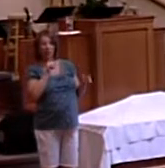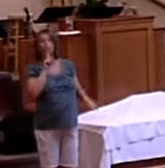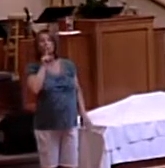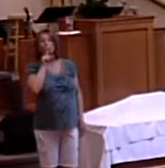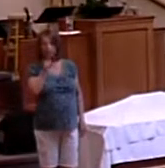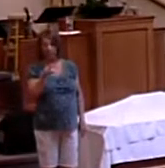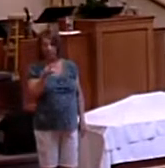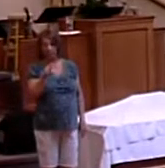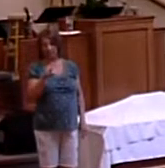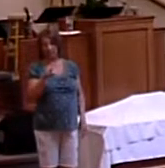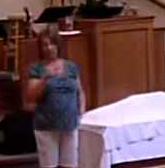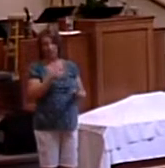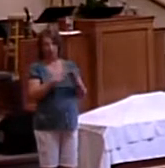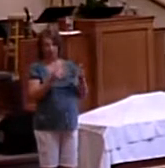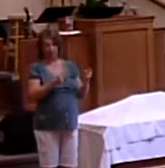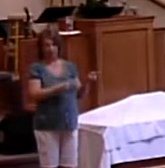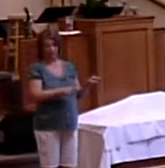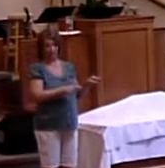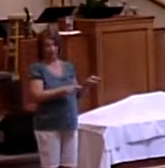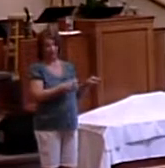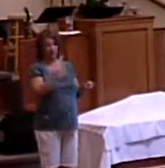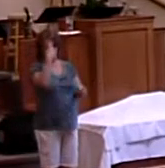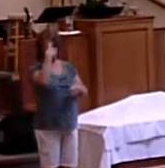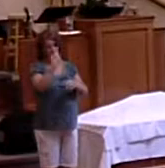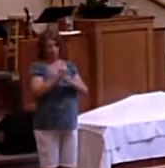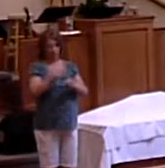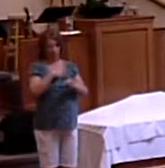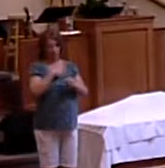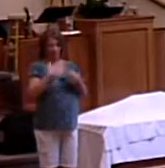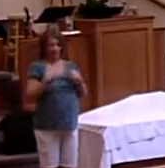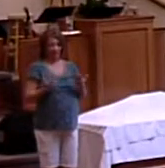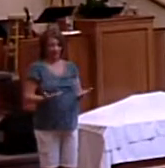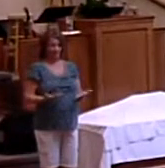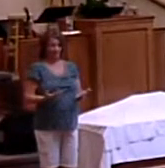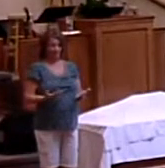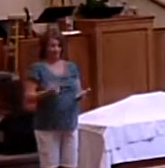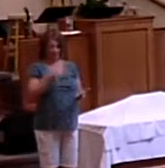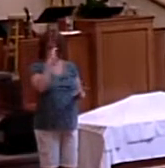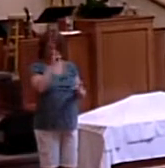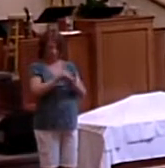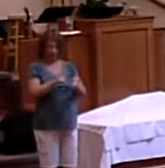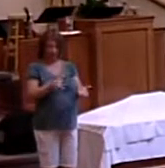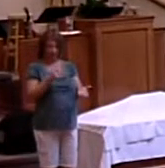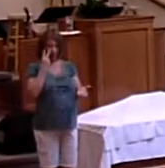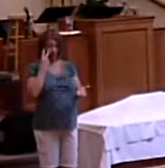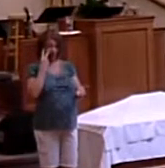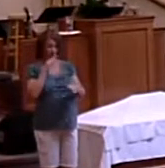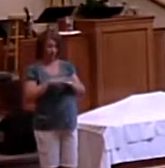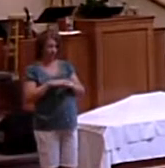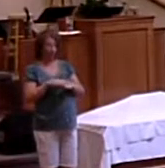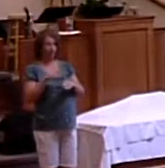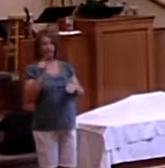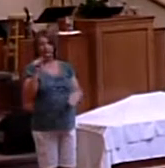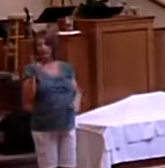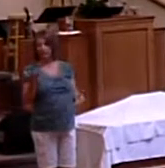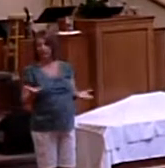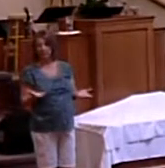going on. And the trust factor that we have because of the things that we see on the news. And